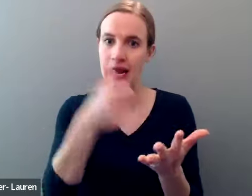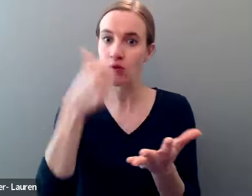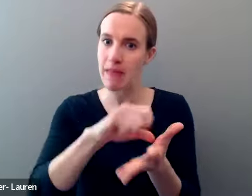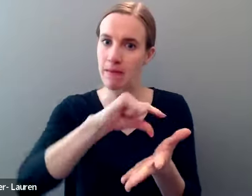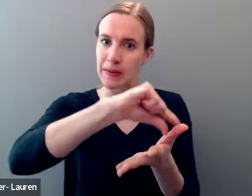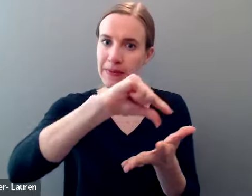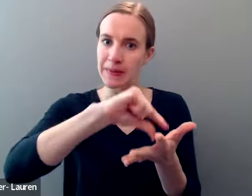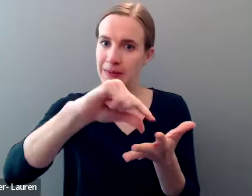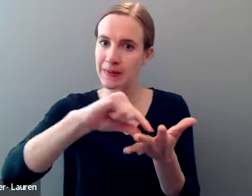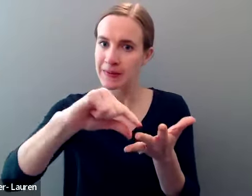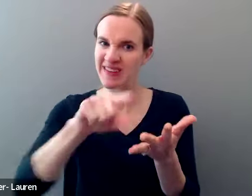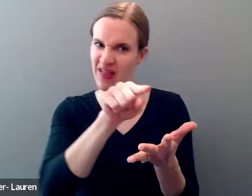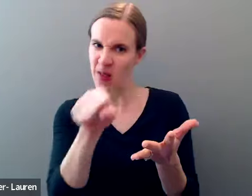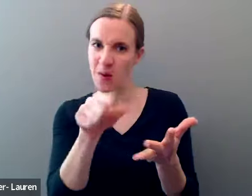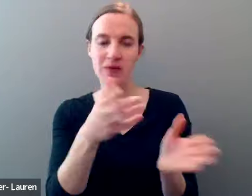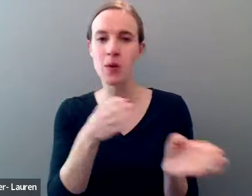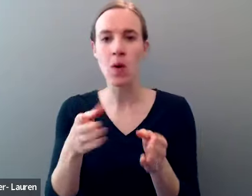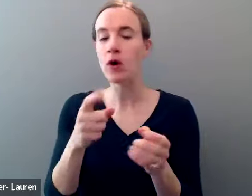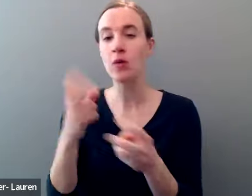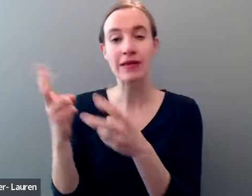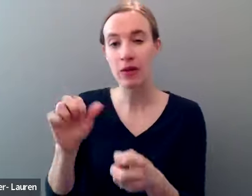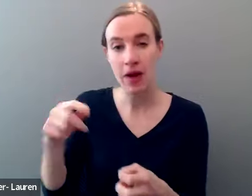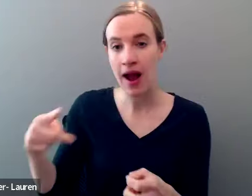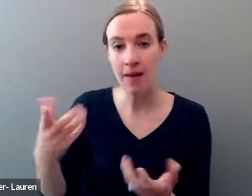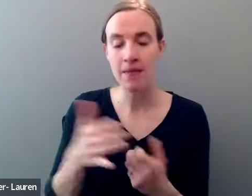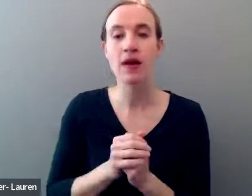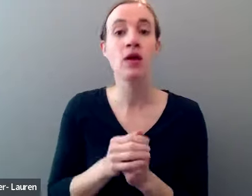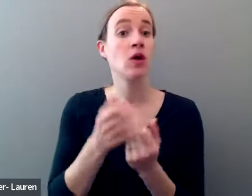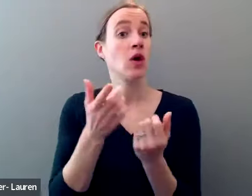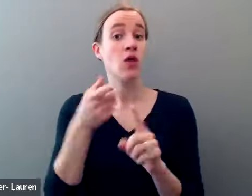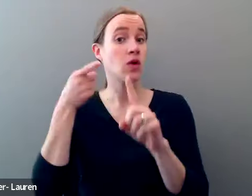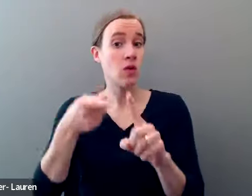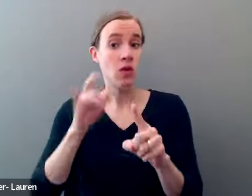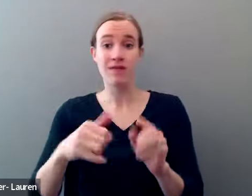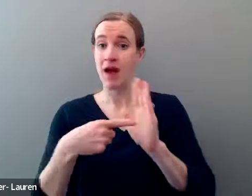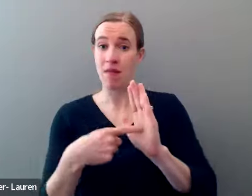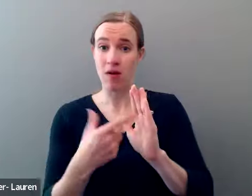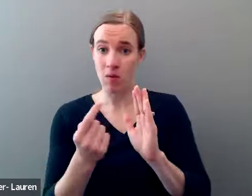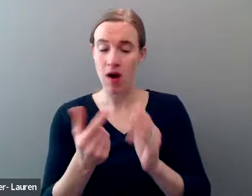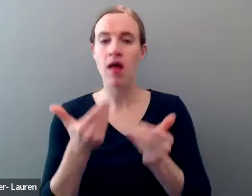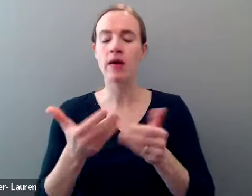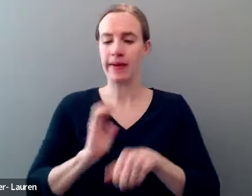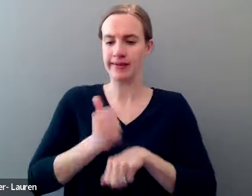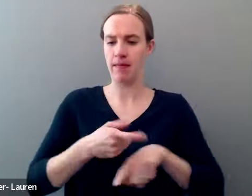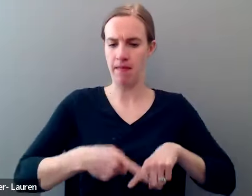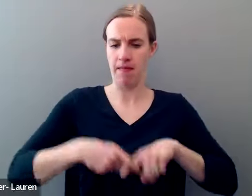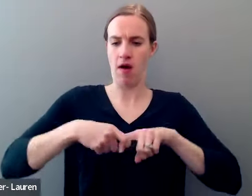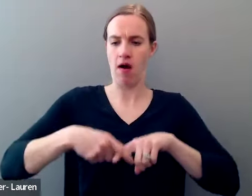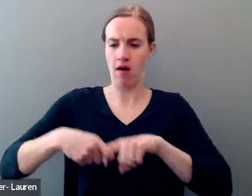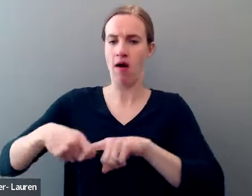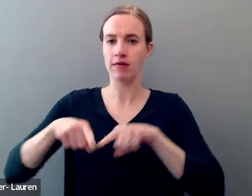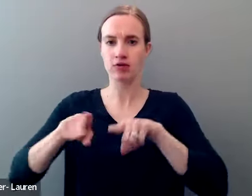model is creating pauses throughout your day, every day. Just